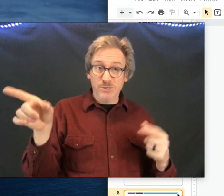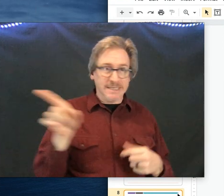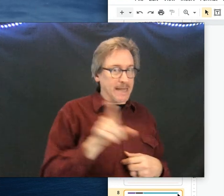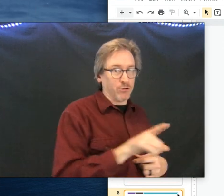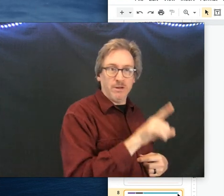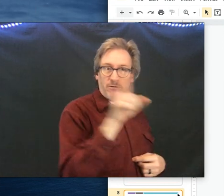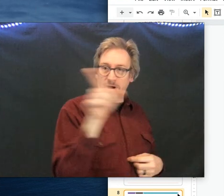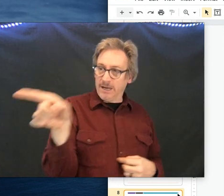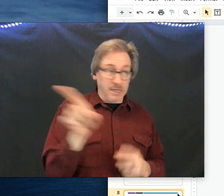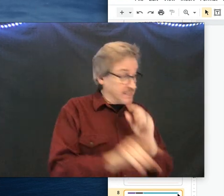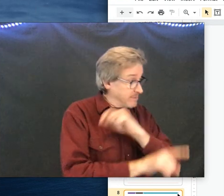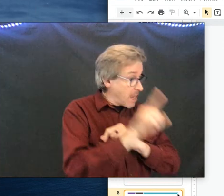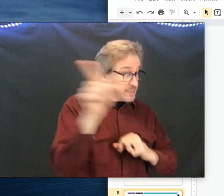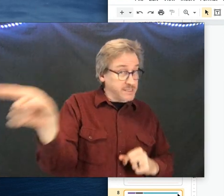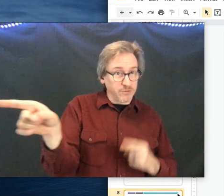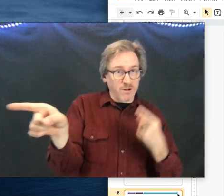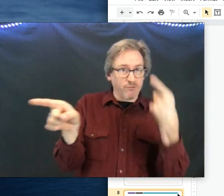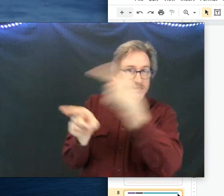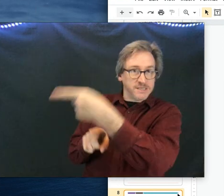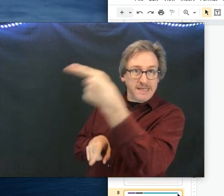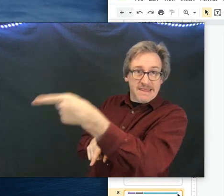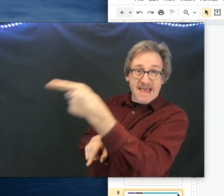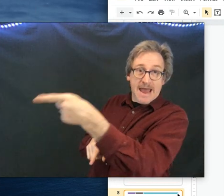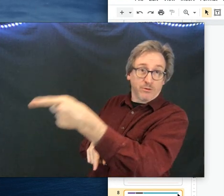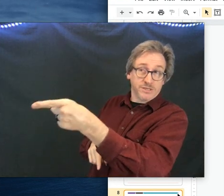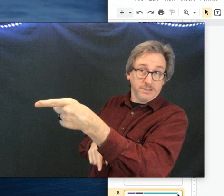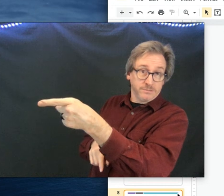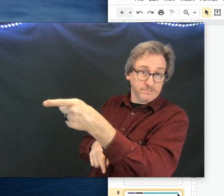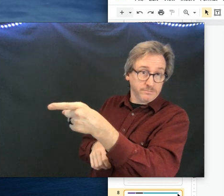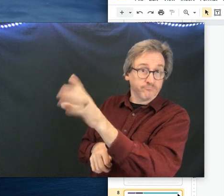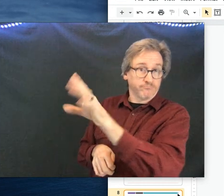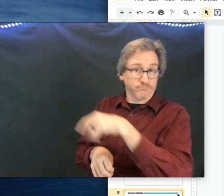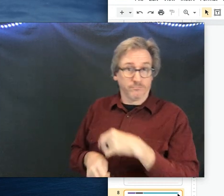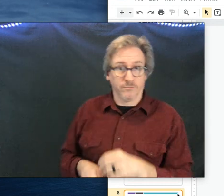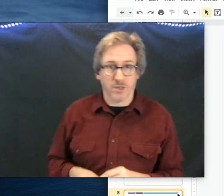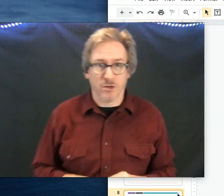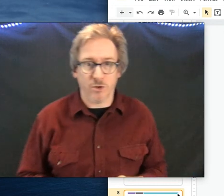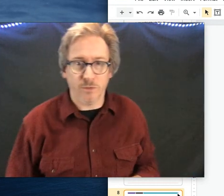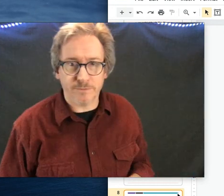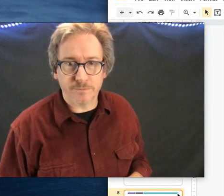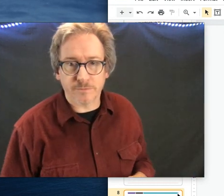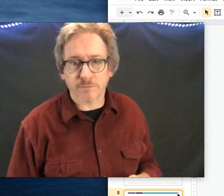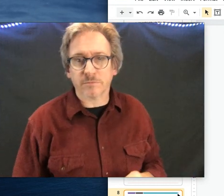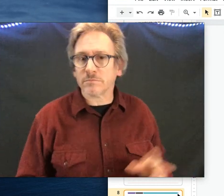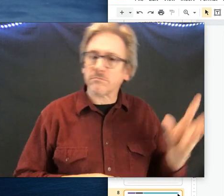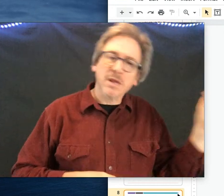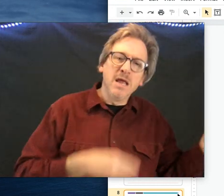And using that agreement, right? Because I'm constantly referencing that person. Cool.